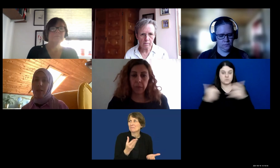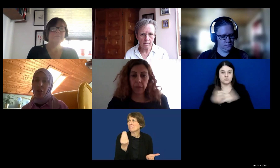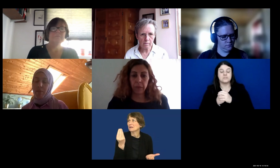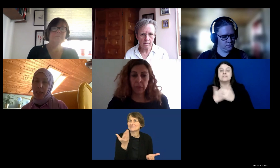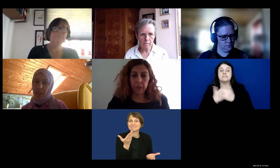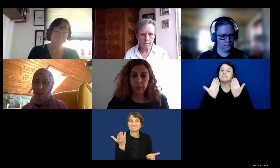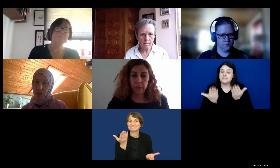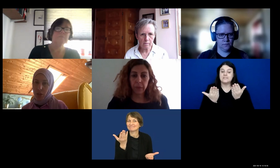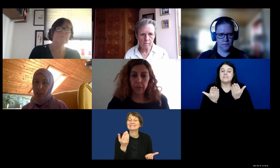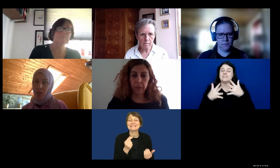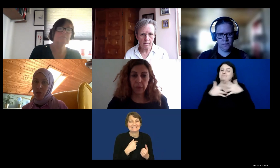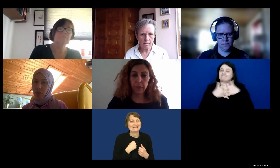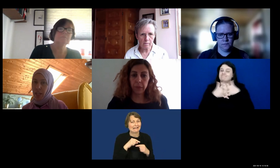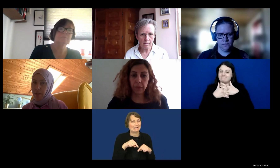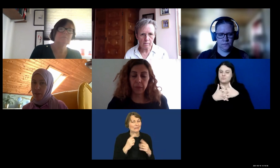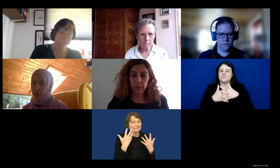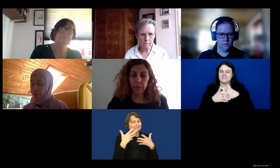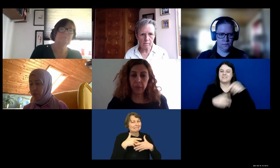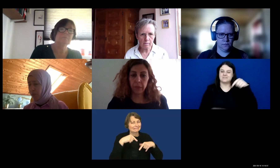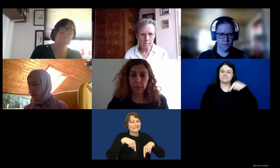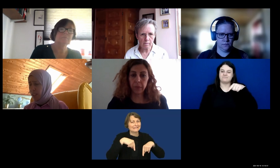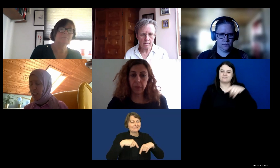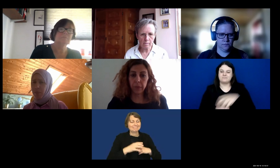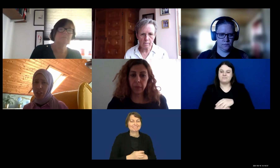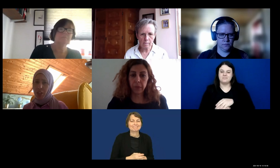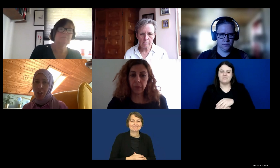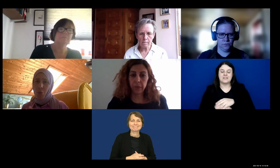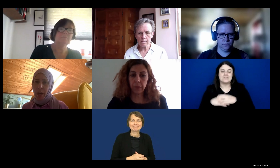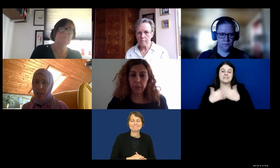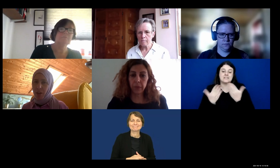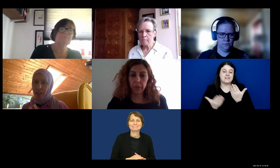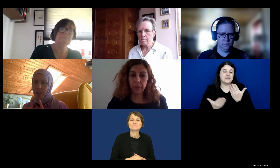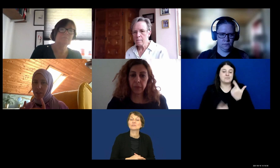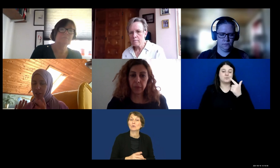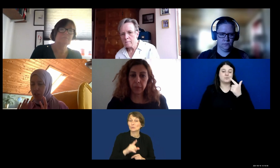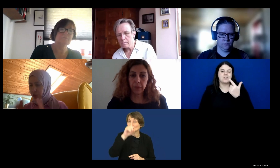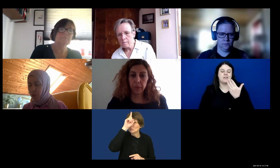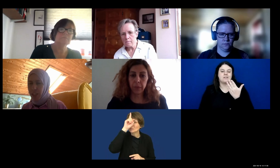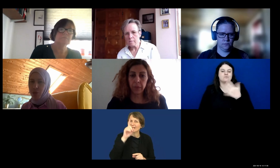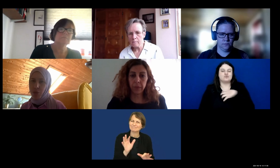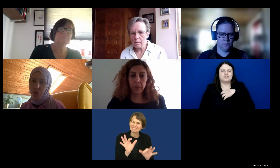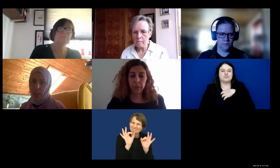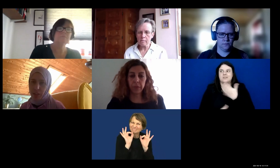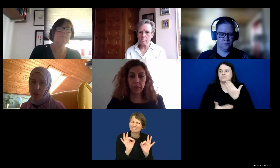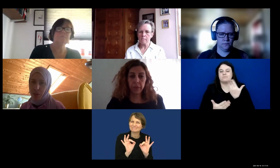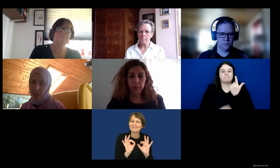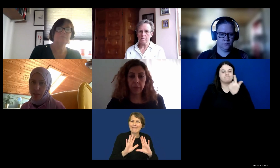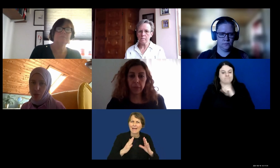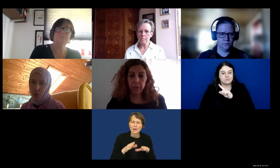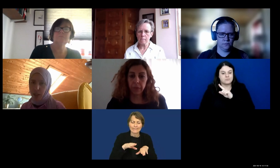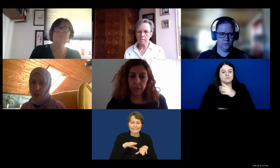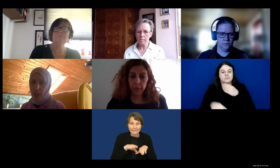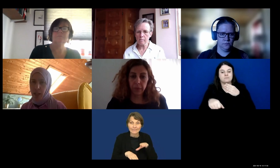a little bit complicated in Germany. You don't have a special way or a certain way to get to